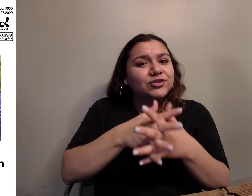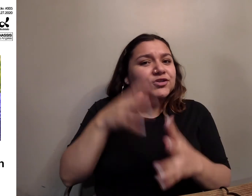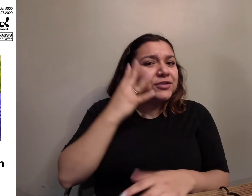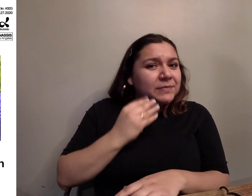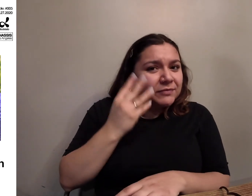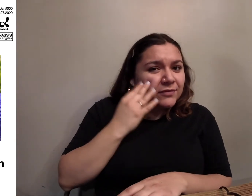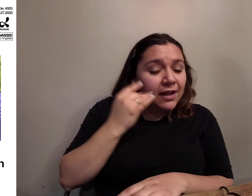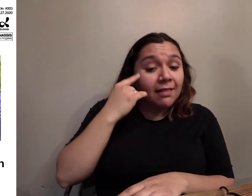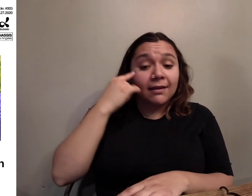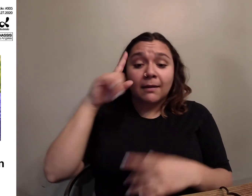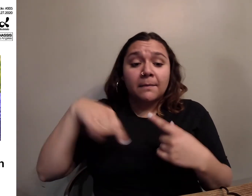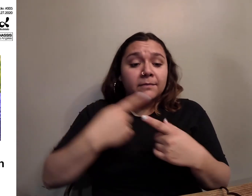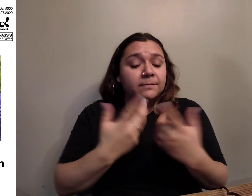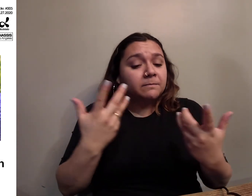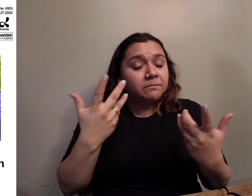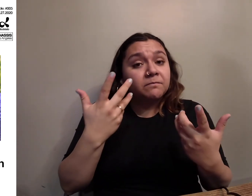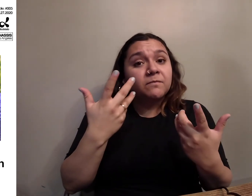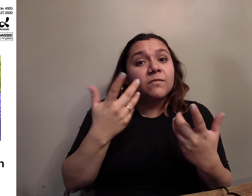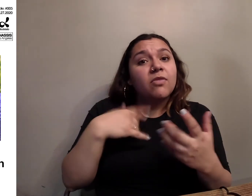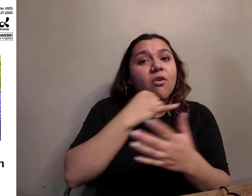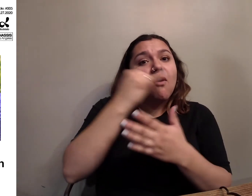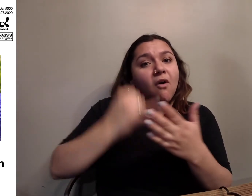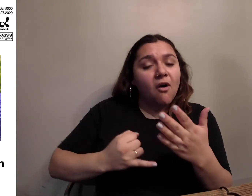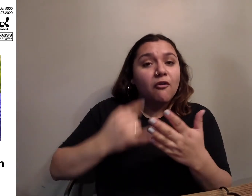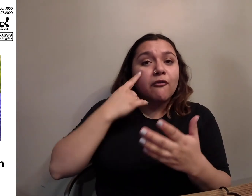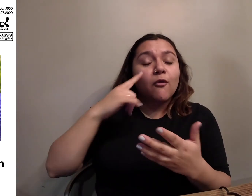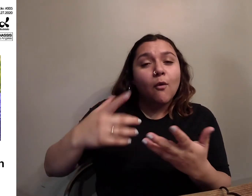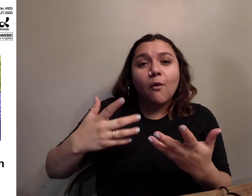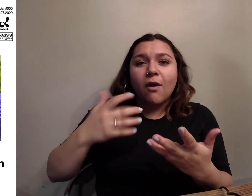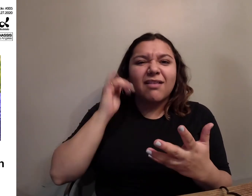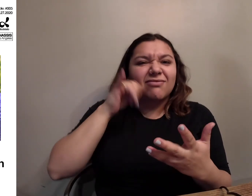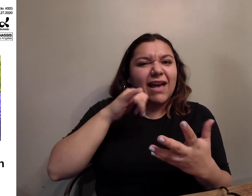I think of the art forms and